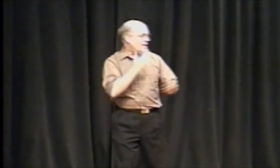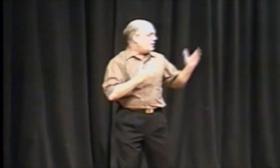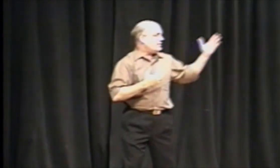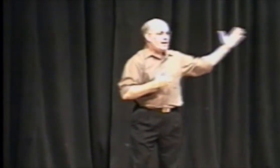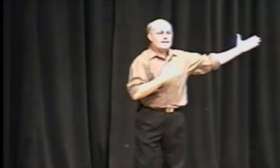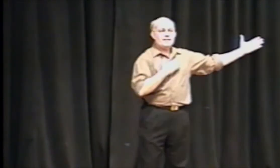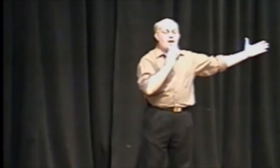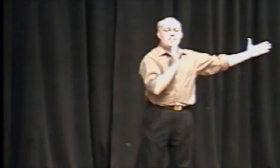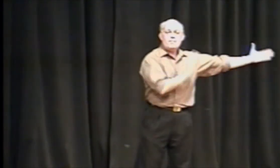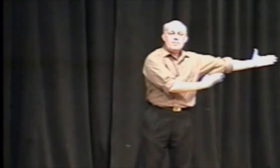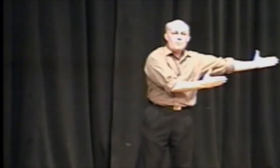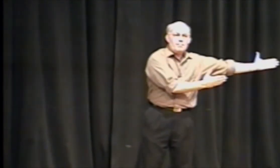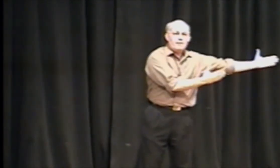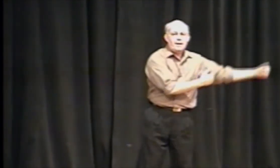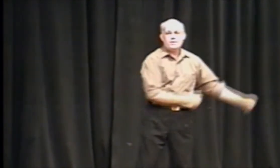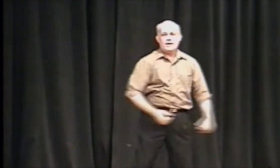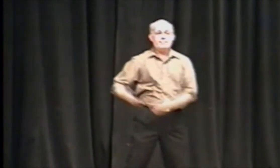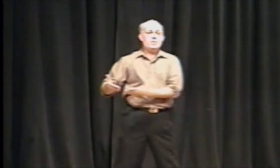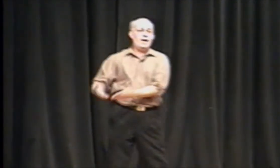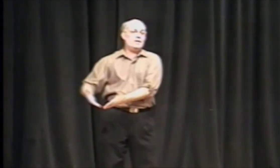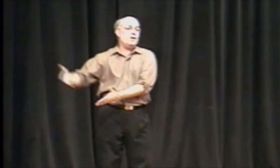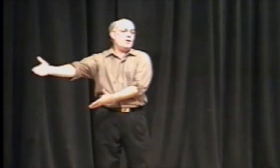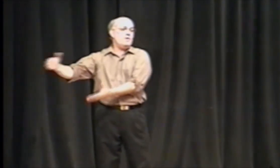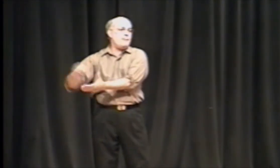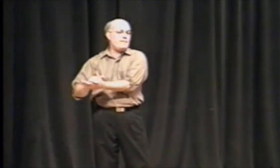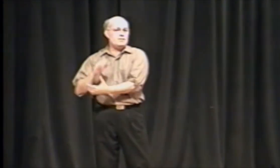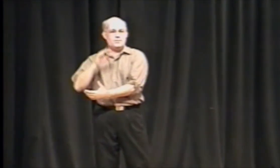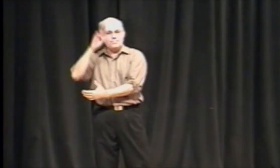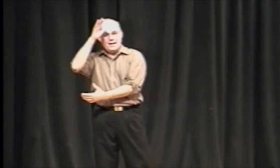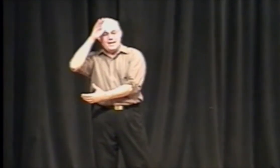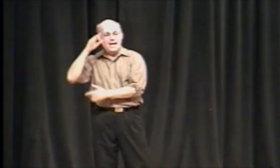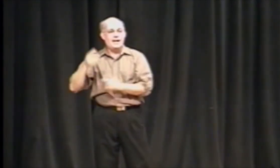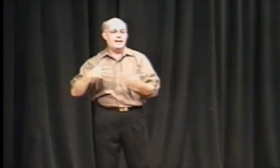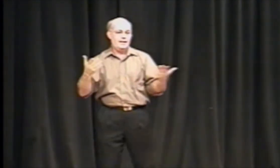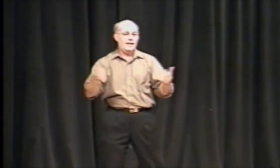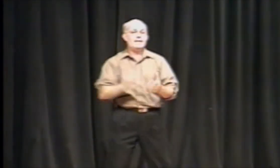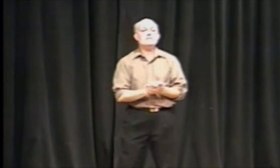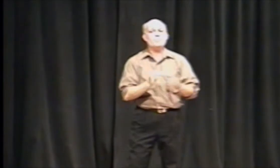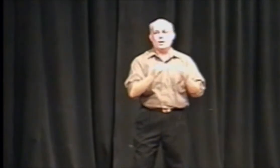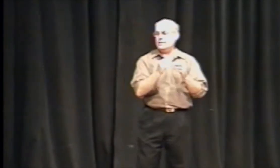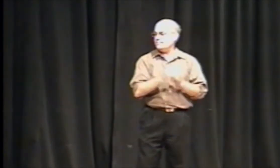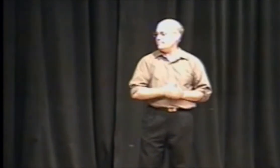So, there's the woman of my dreams who has a daughter who married to my dad and just more.